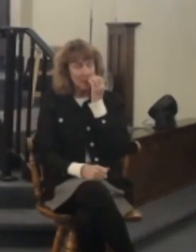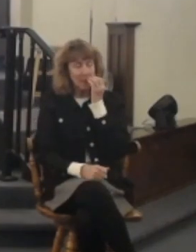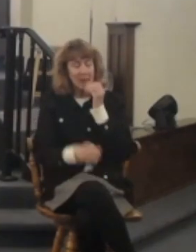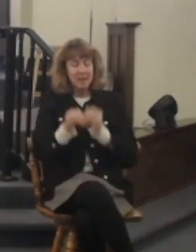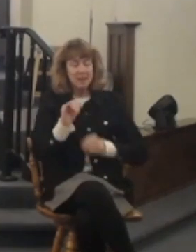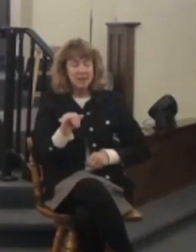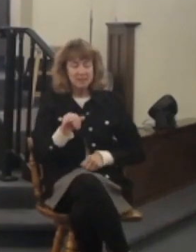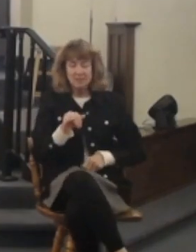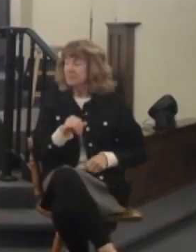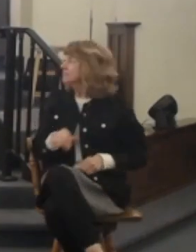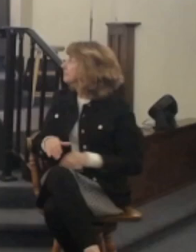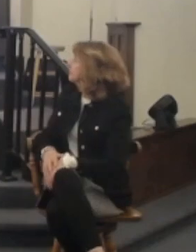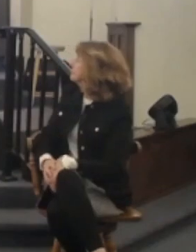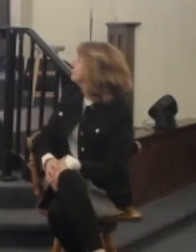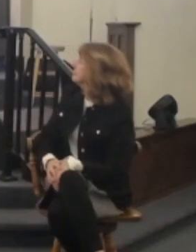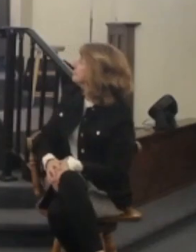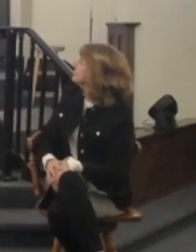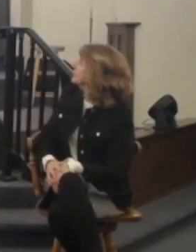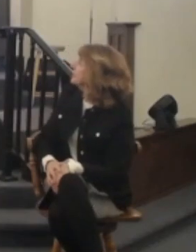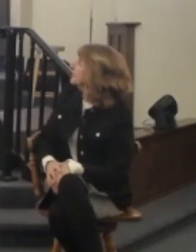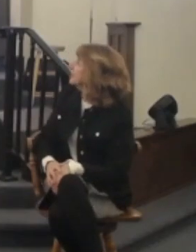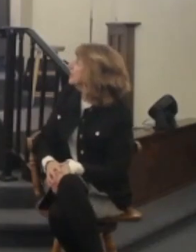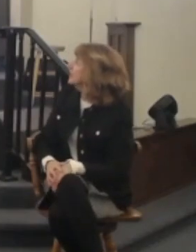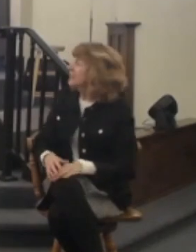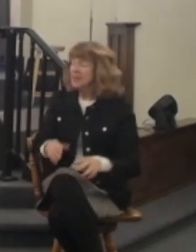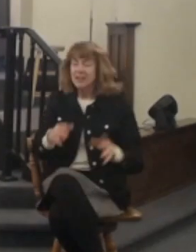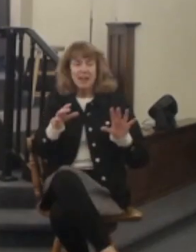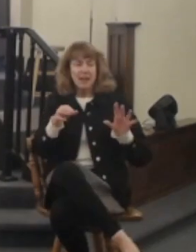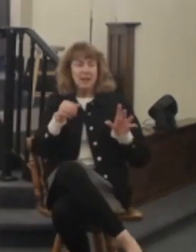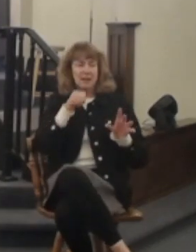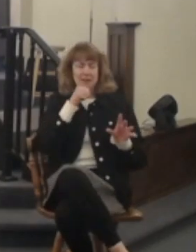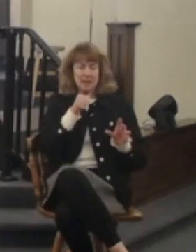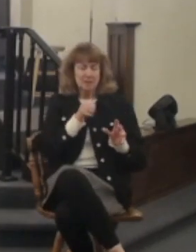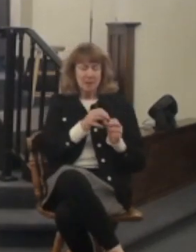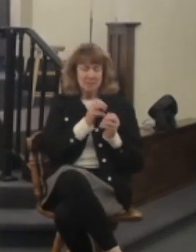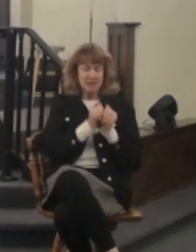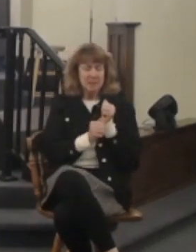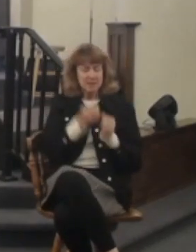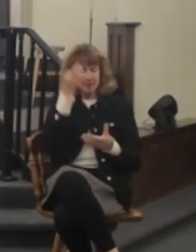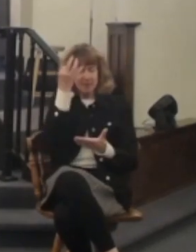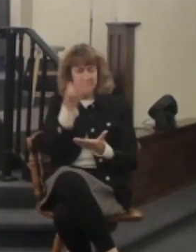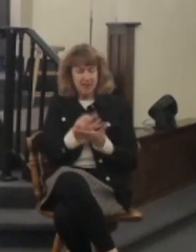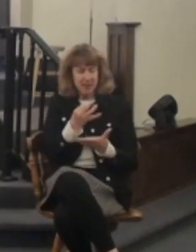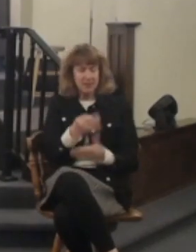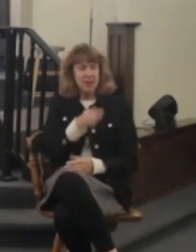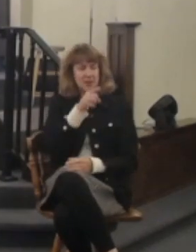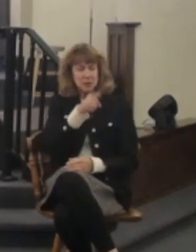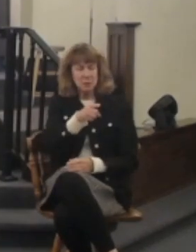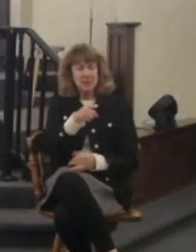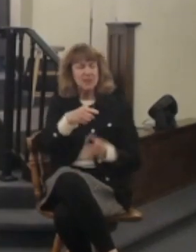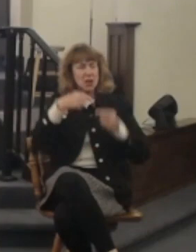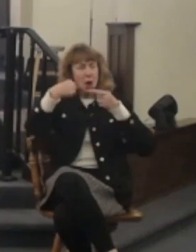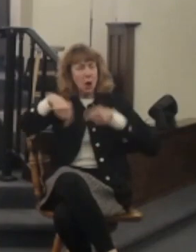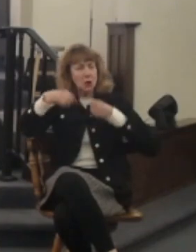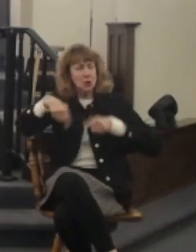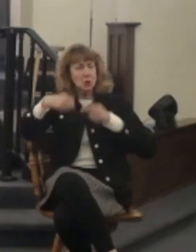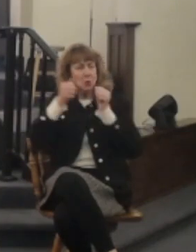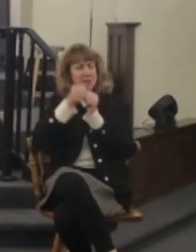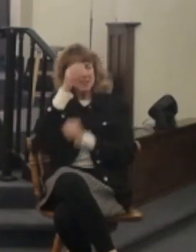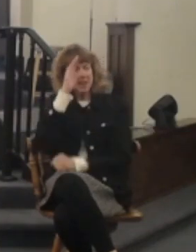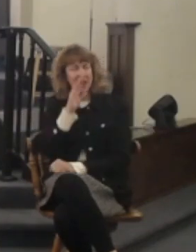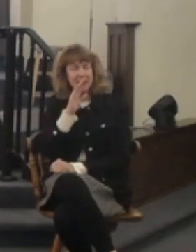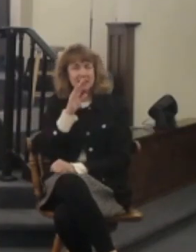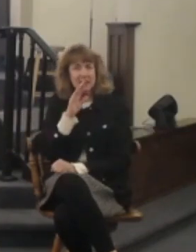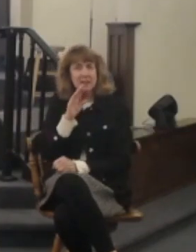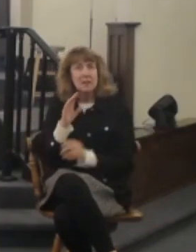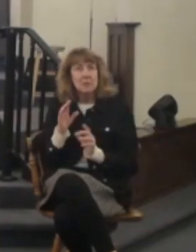this is so strong, and I'm not trying to be mean, but listen. The very fact that you would argue with God, who